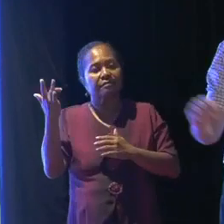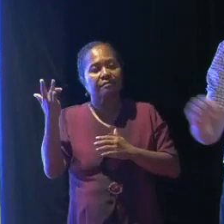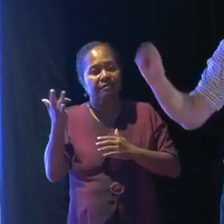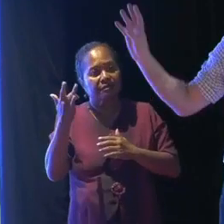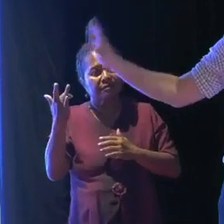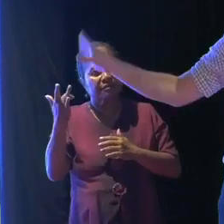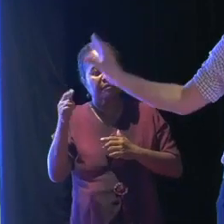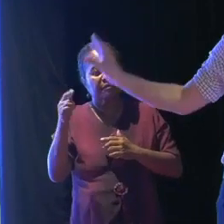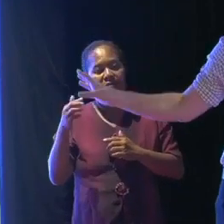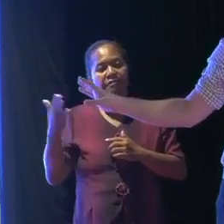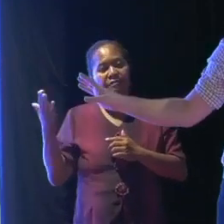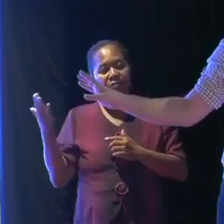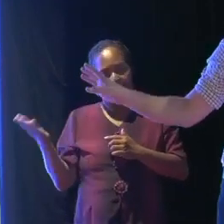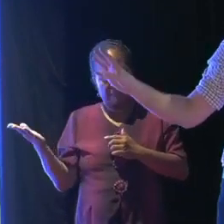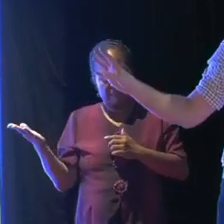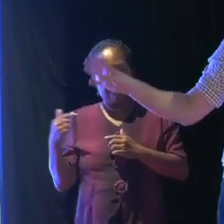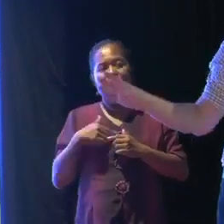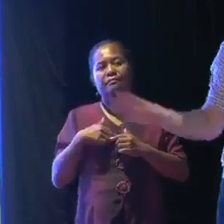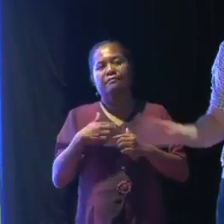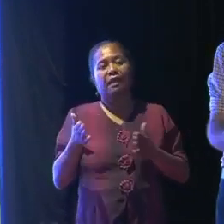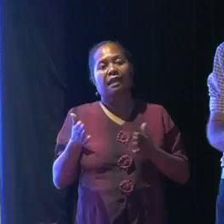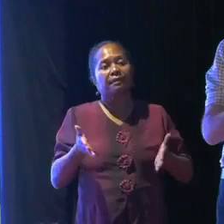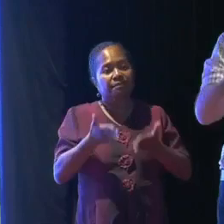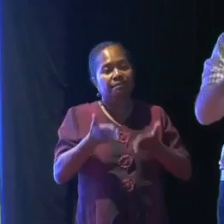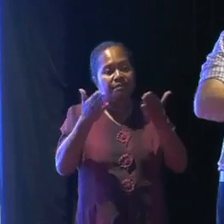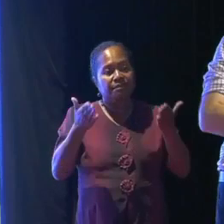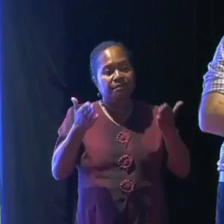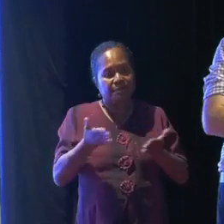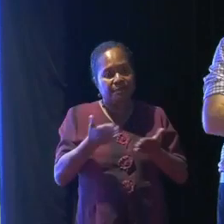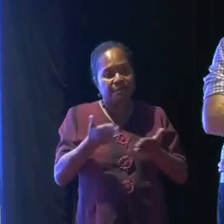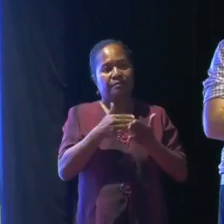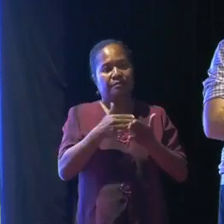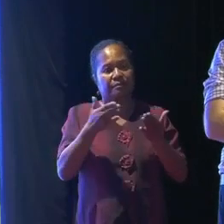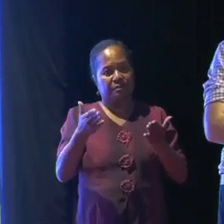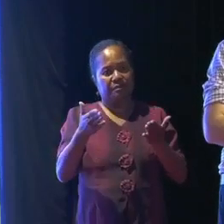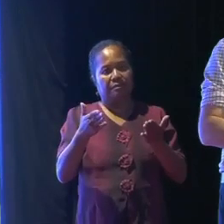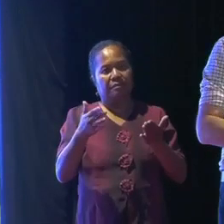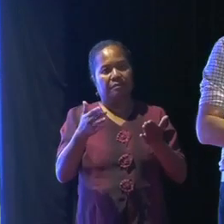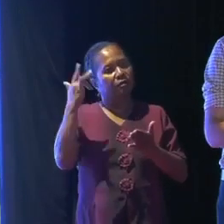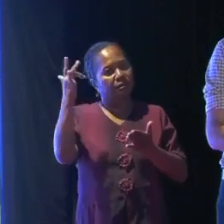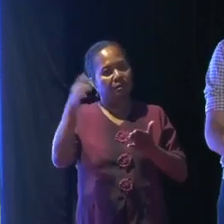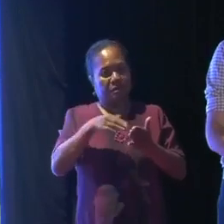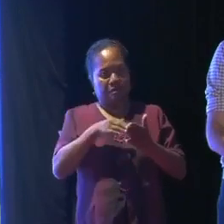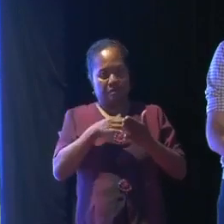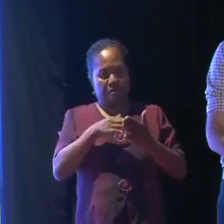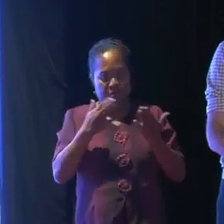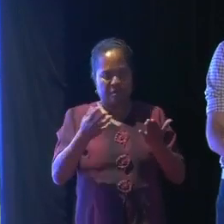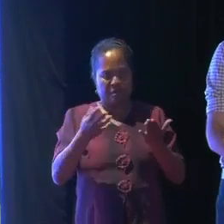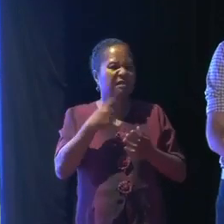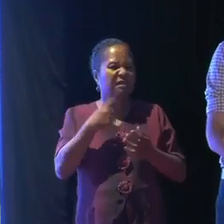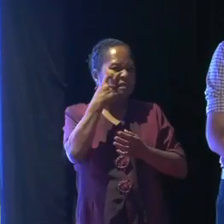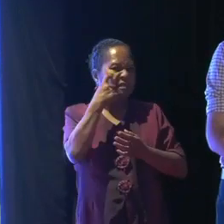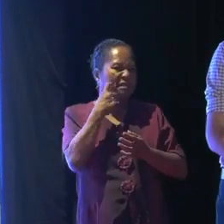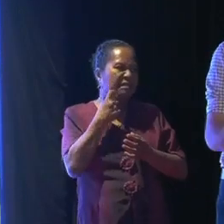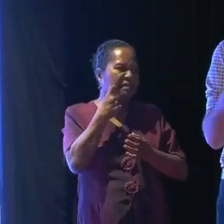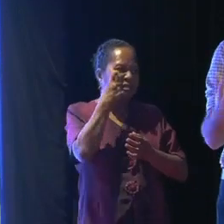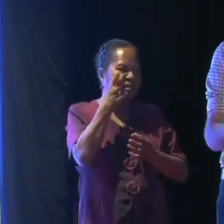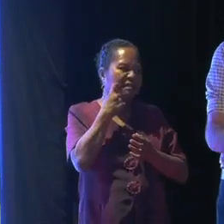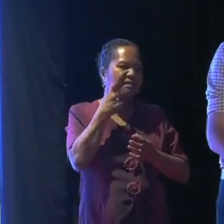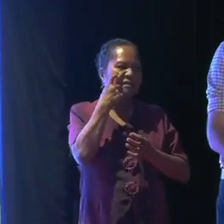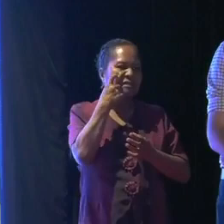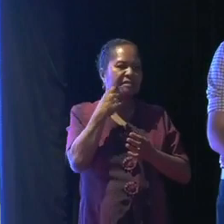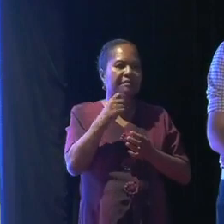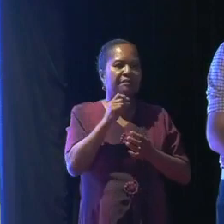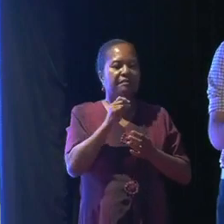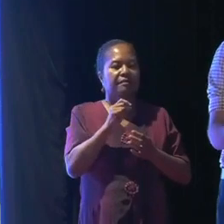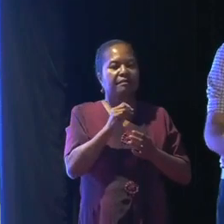So I must stress that this process is currently not online right now. We're in a trialing phase with a small group